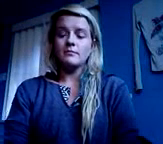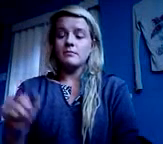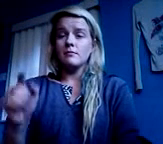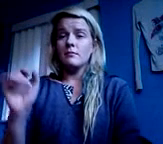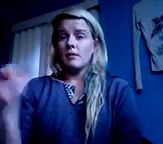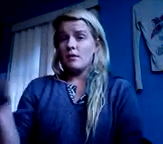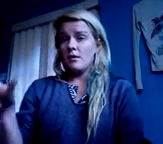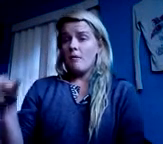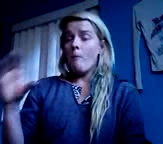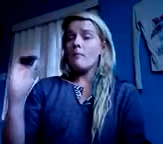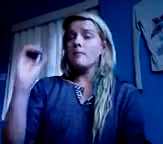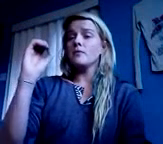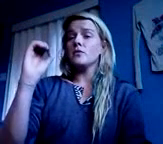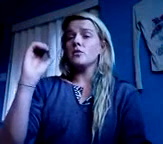so whatever coefficient we use,